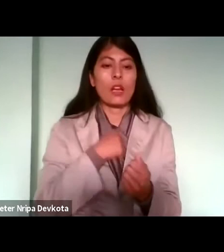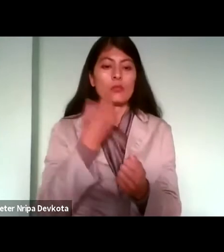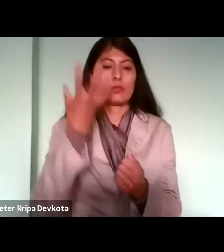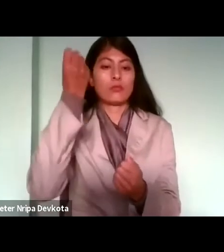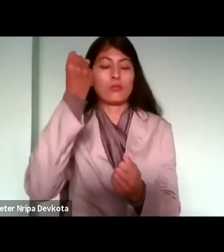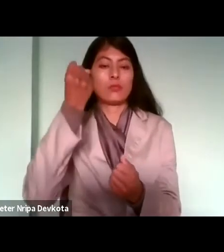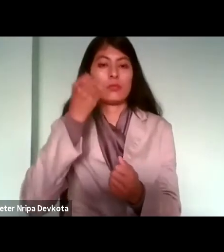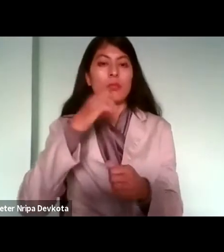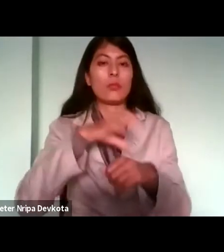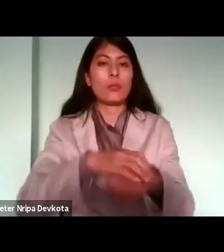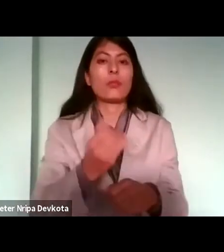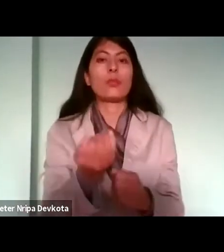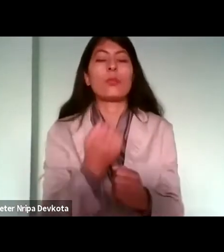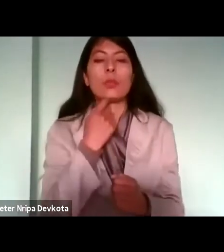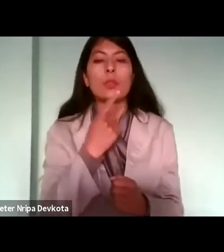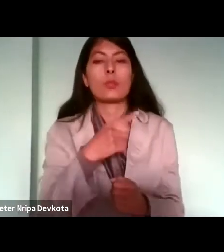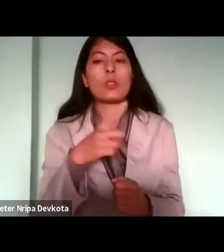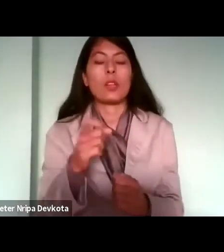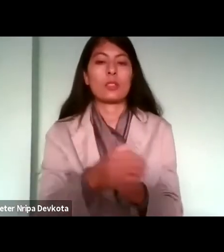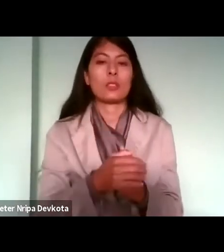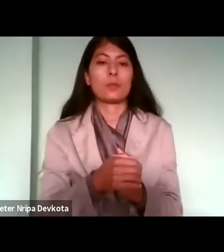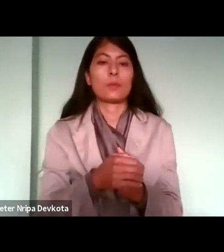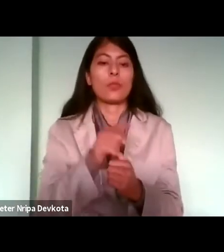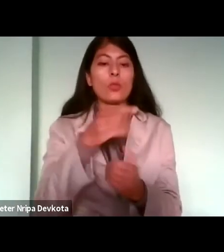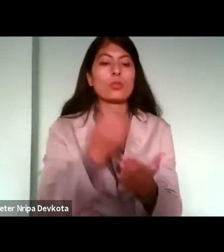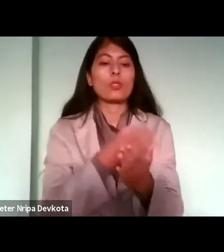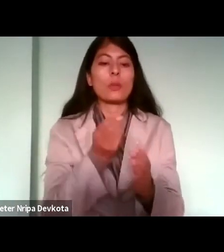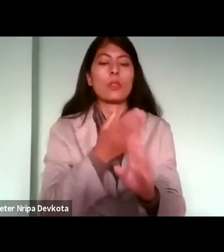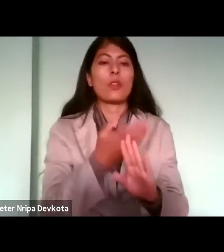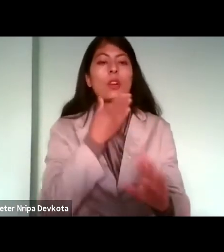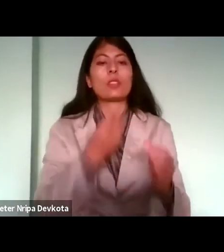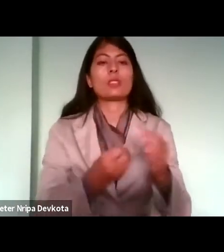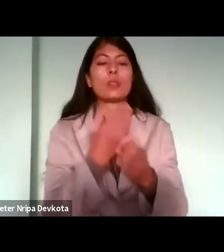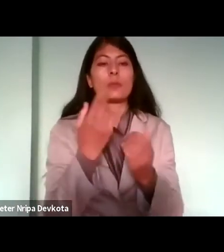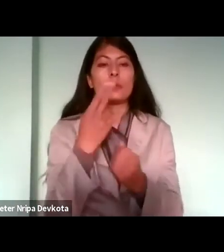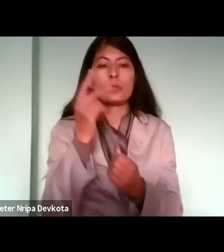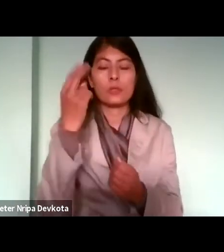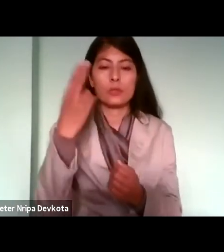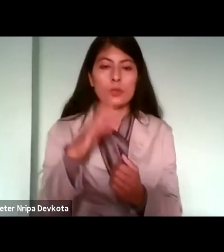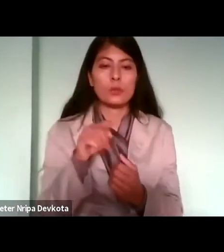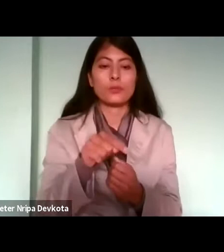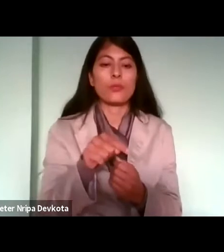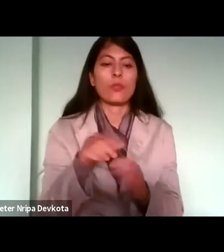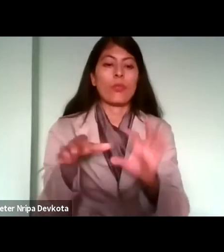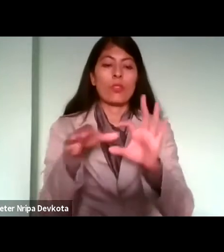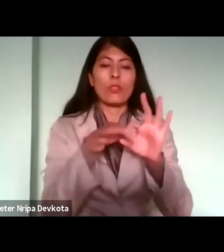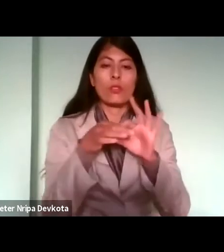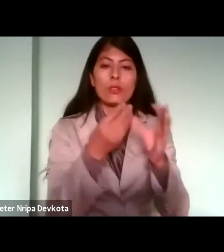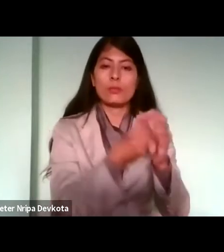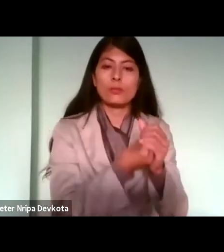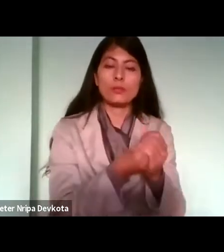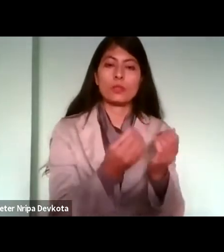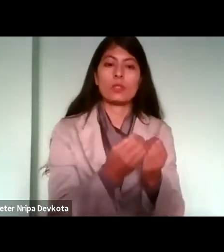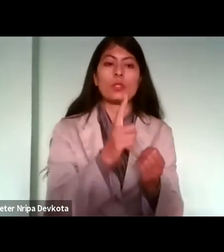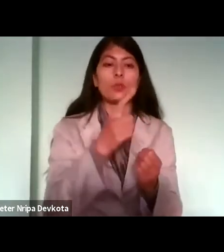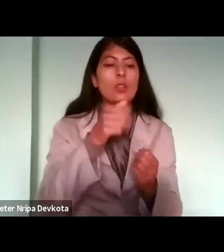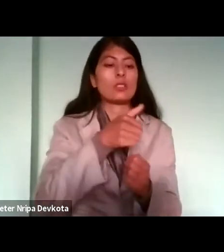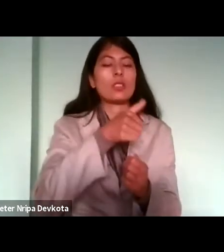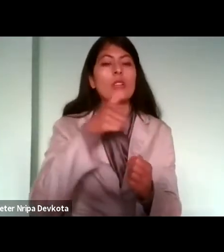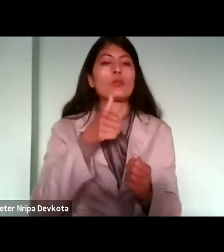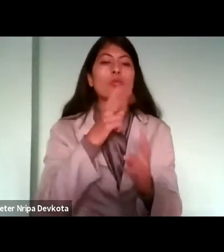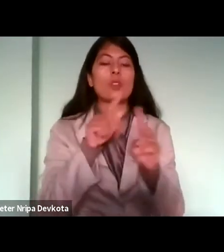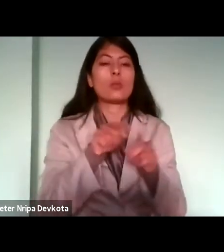launched. So being in solidarity with them was both logical and ethical for